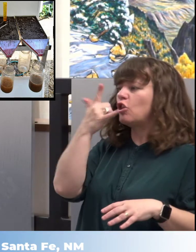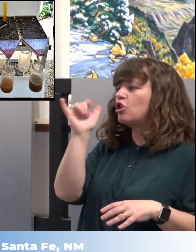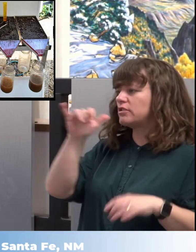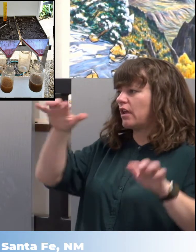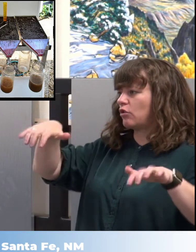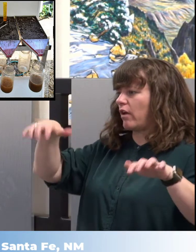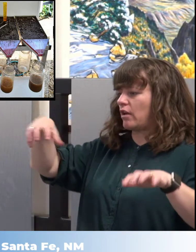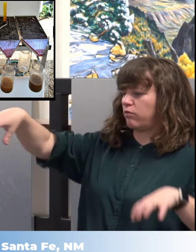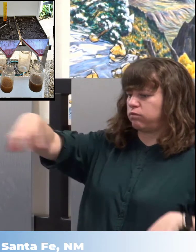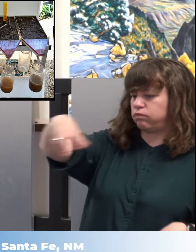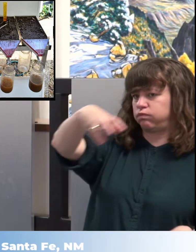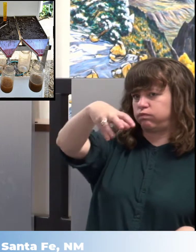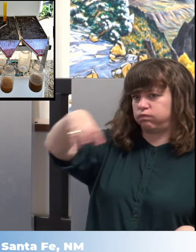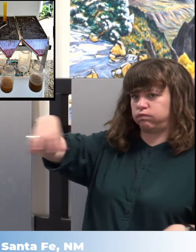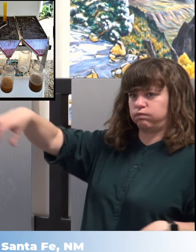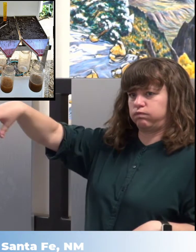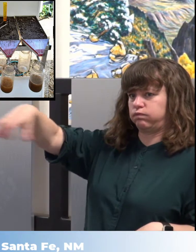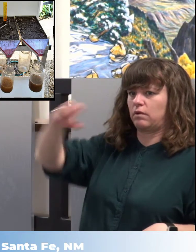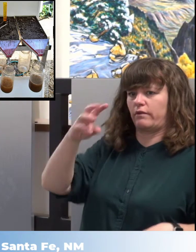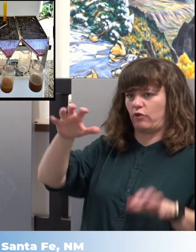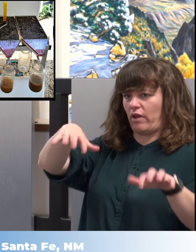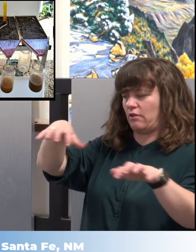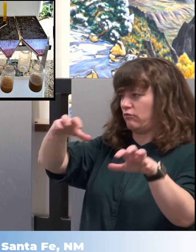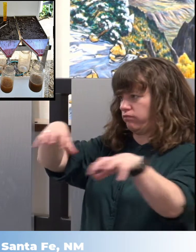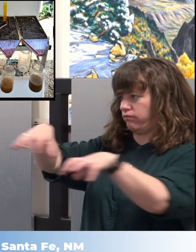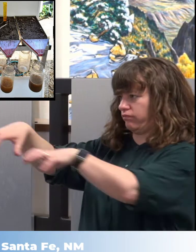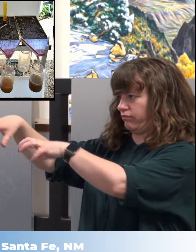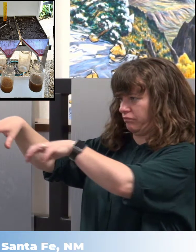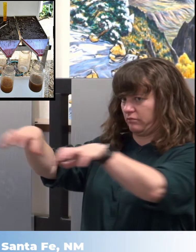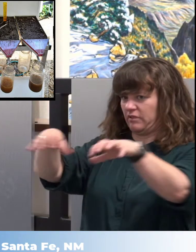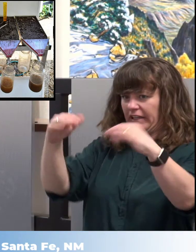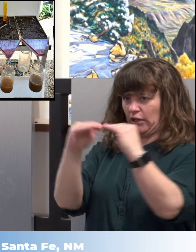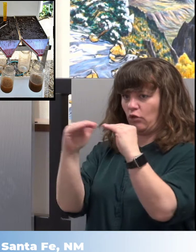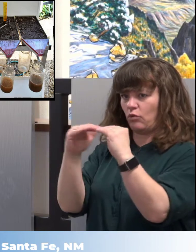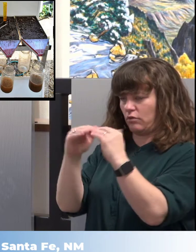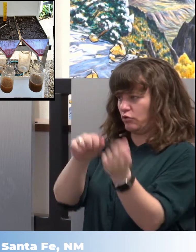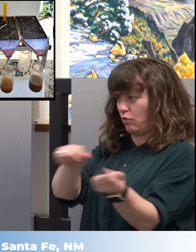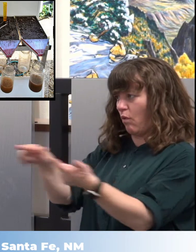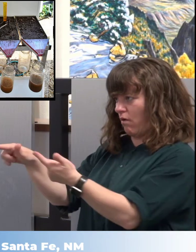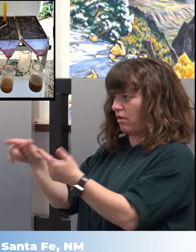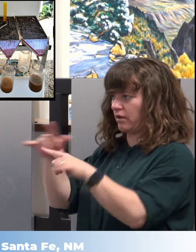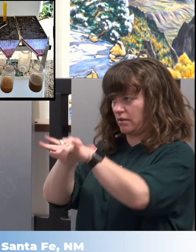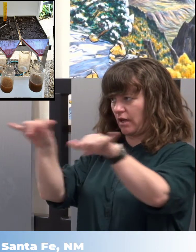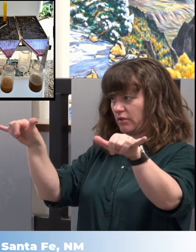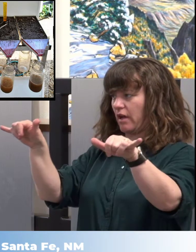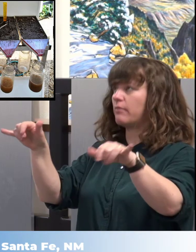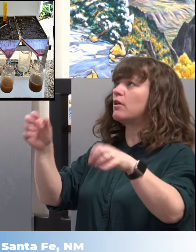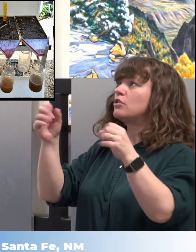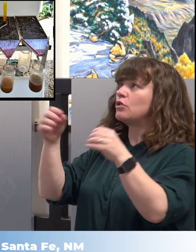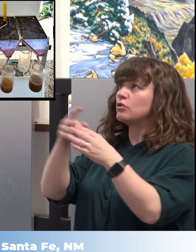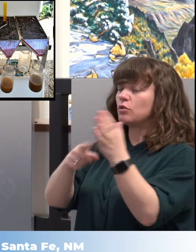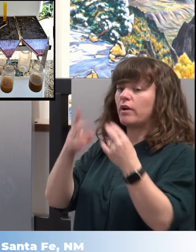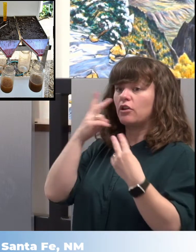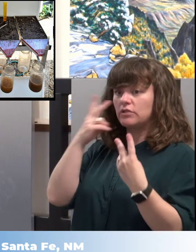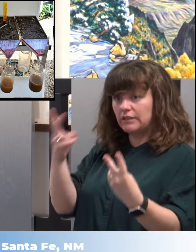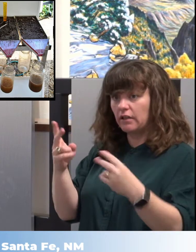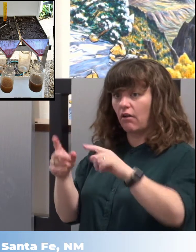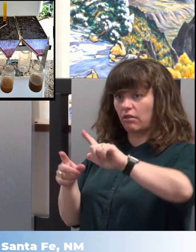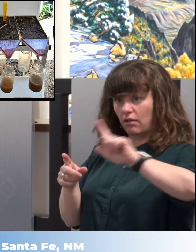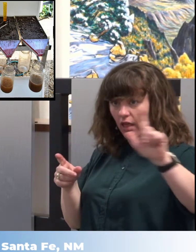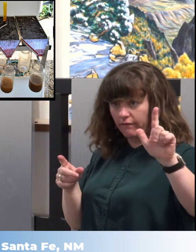move backwards and forwards across the top of those trays and apply an inch of rainfall to all of them at the same time. So what you're seeing is that the one on the left hand